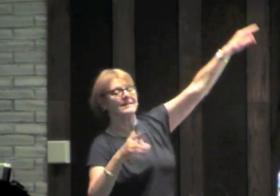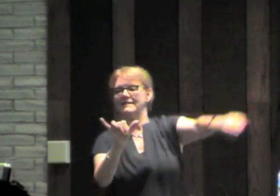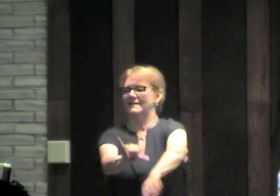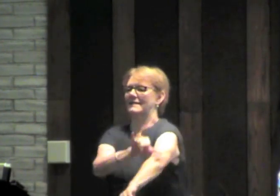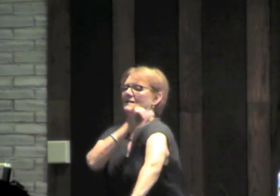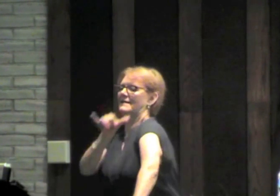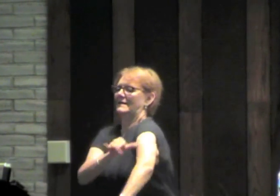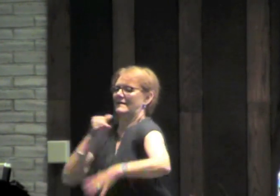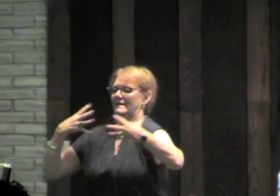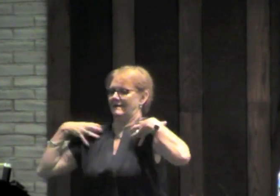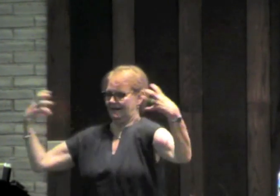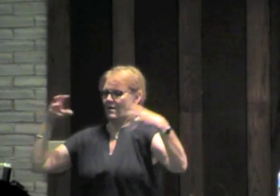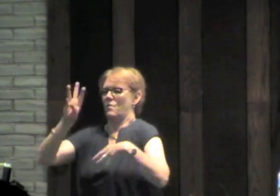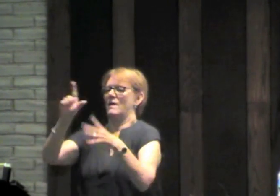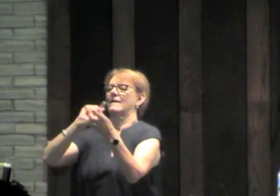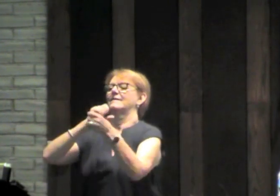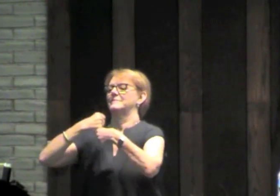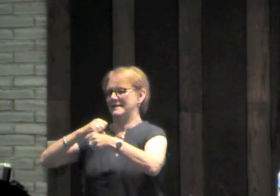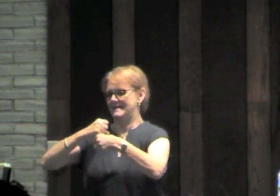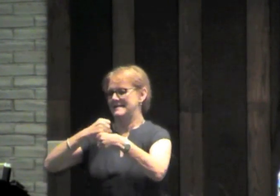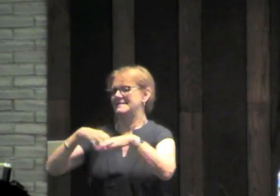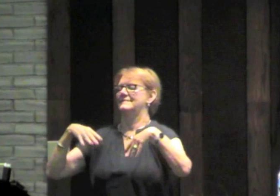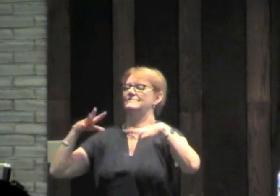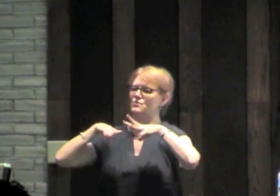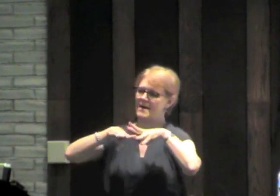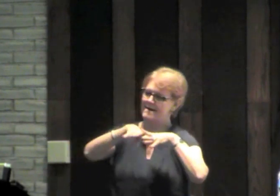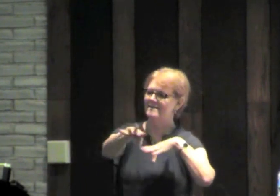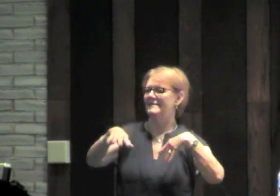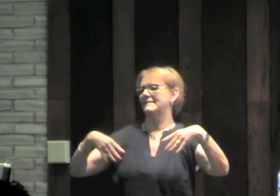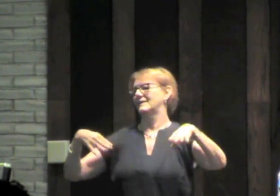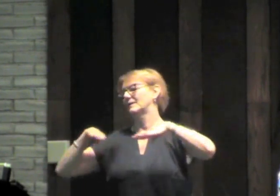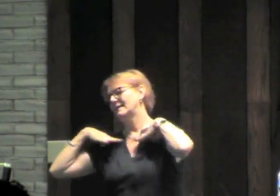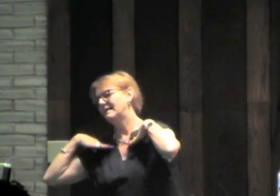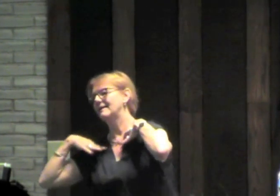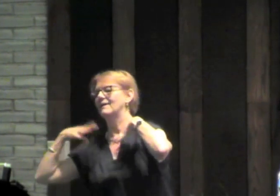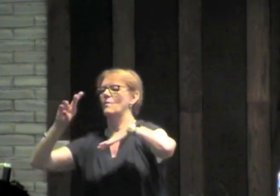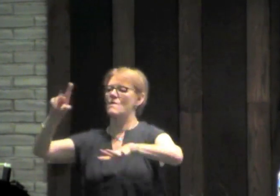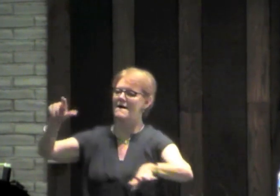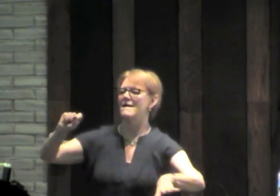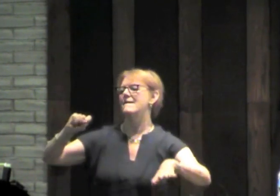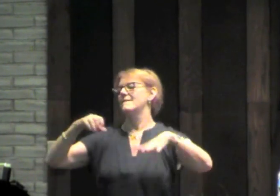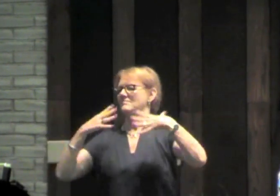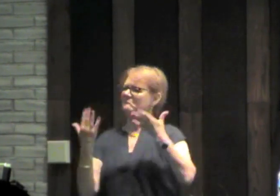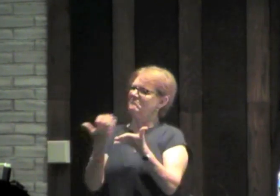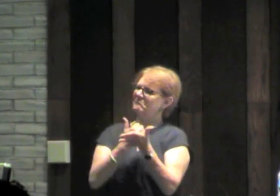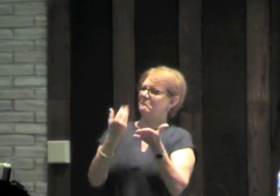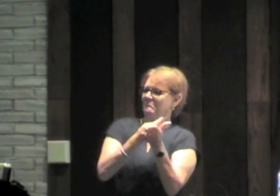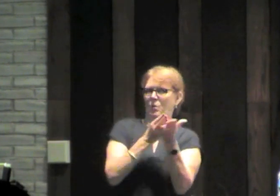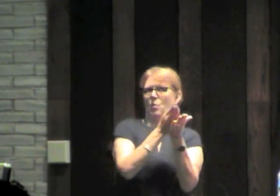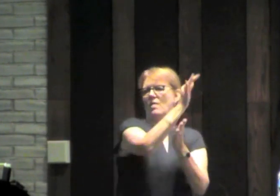lots of sheep around. And they would shear them and then use the wool to turn into yarn and weave and make blankets and rugs and